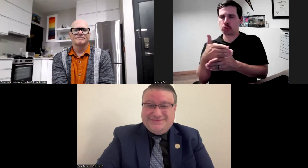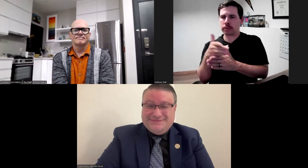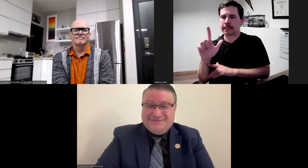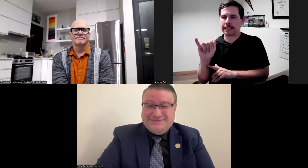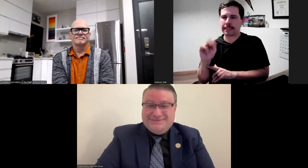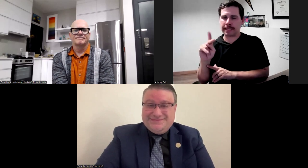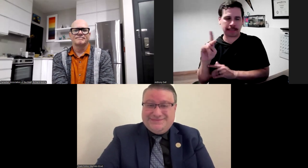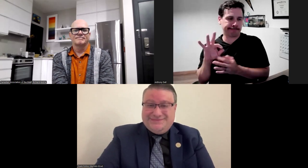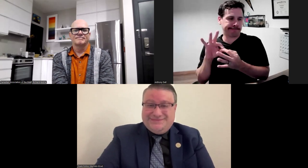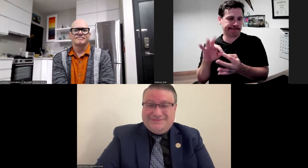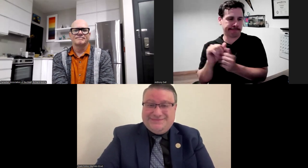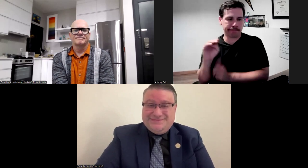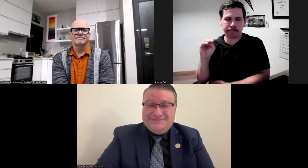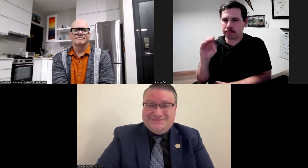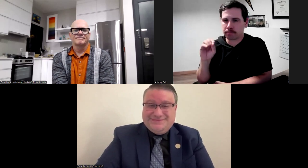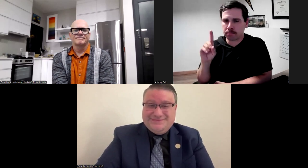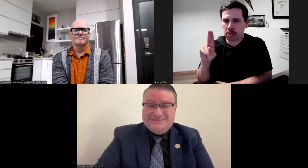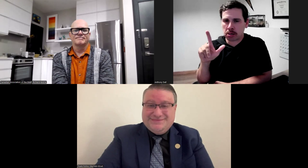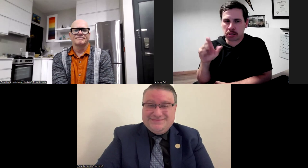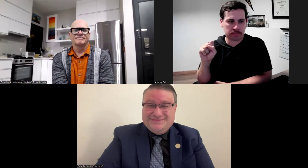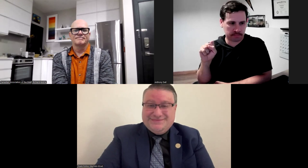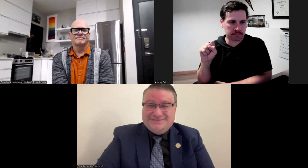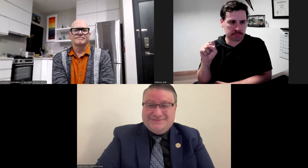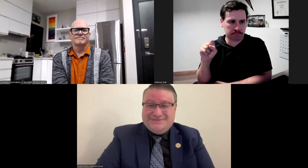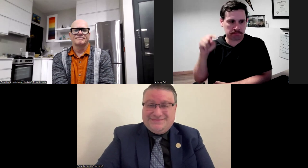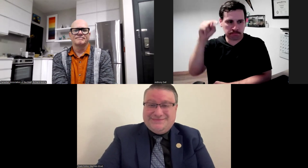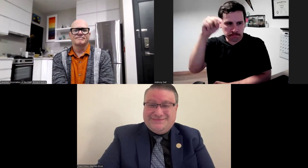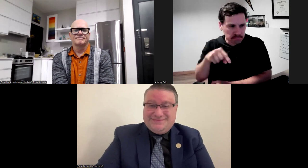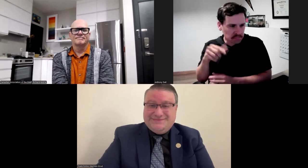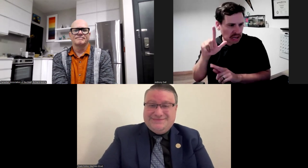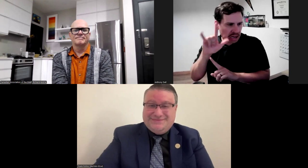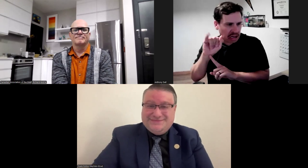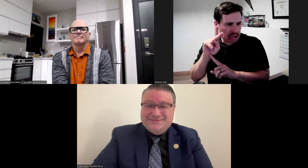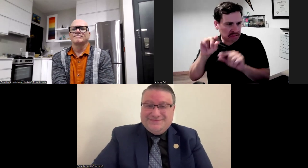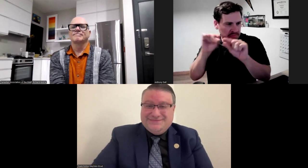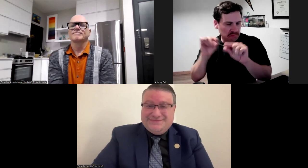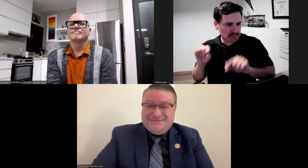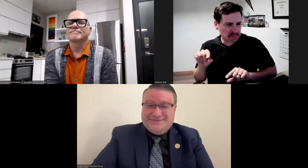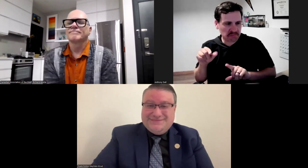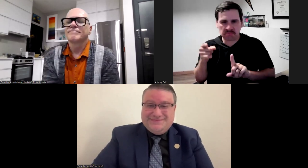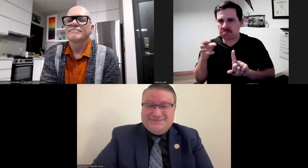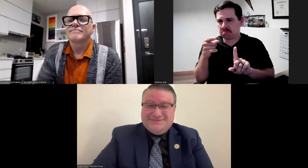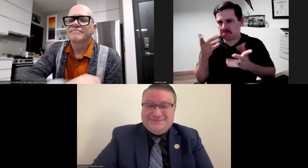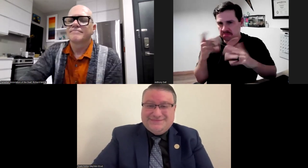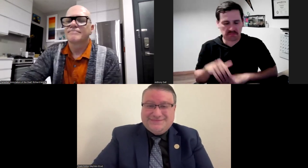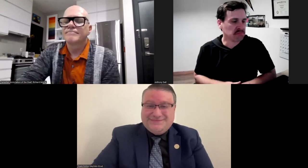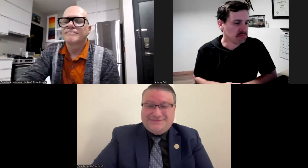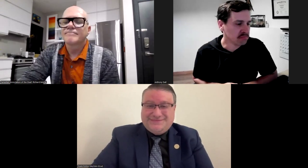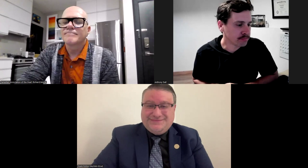Excellent. There is a link that has been shared by Teresa Fleming, just that there are some modules